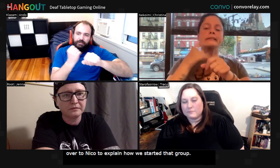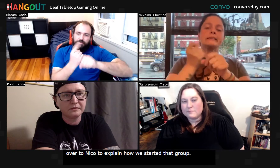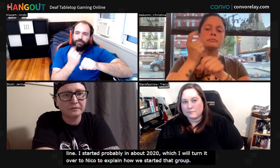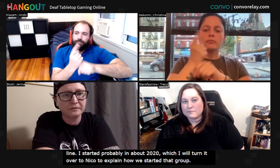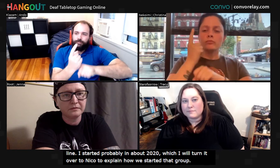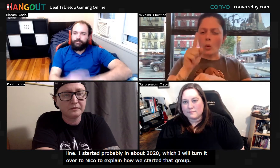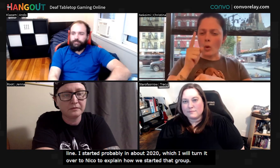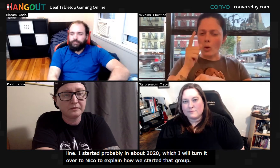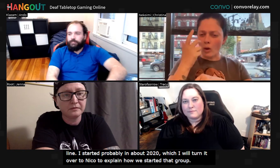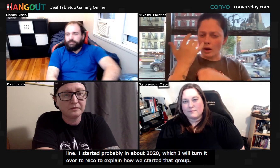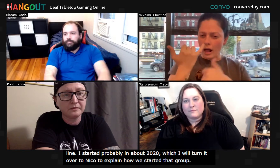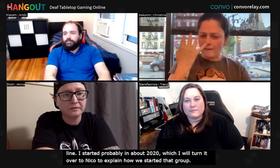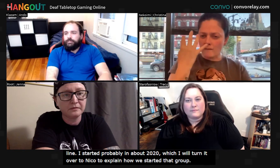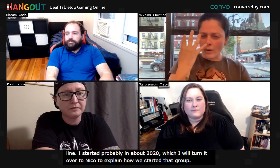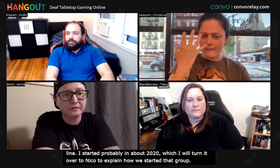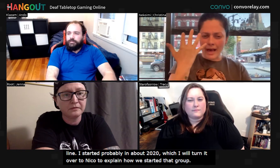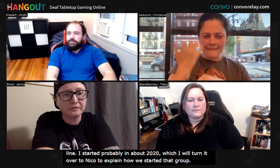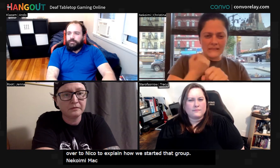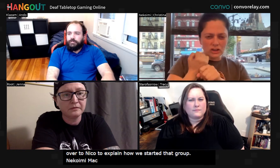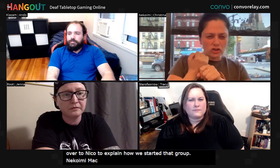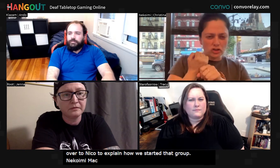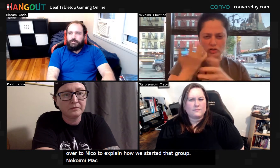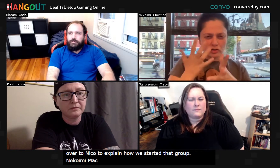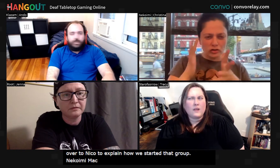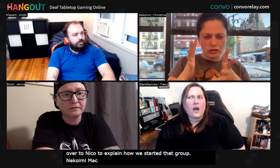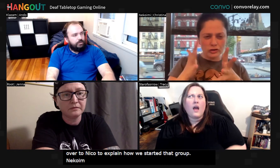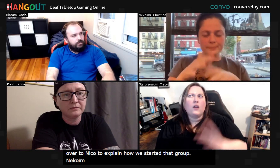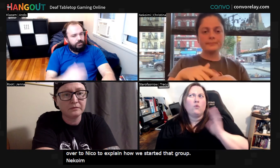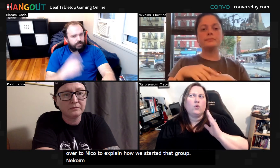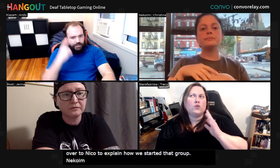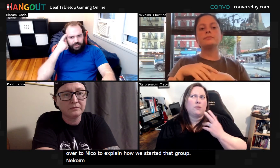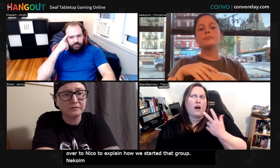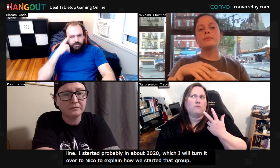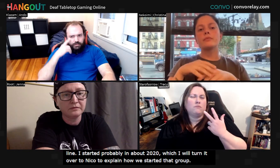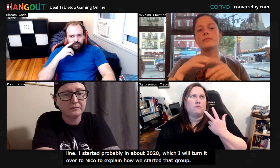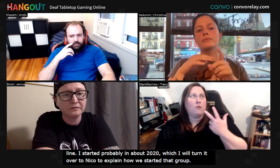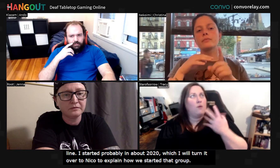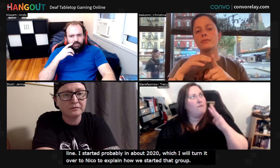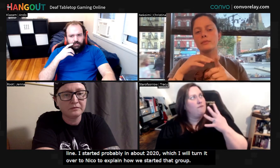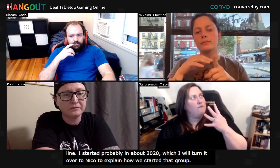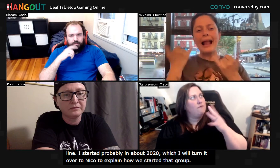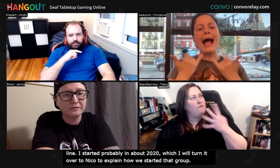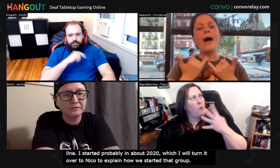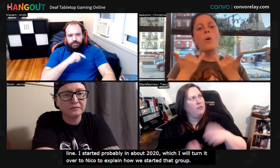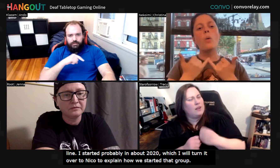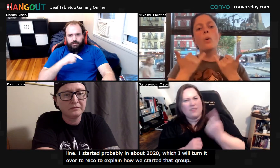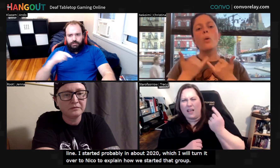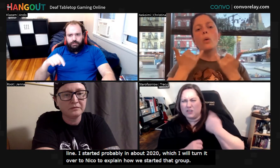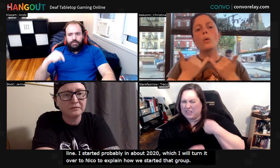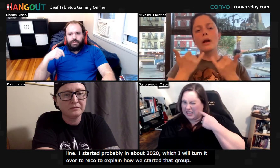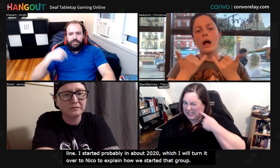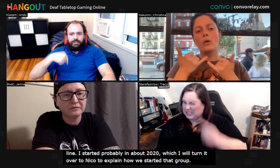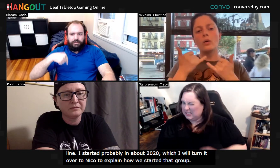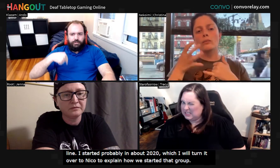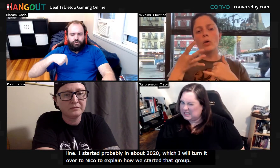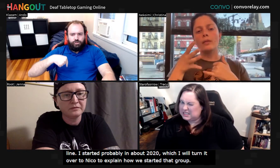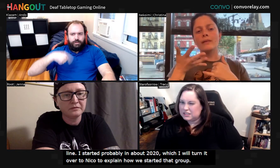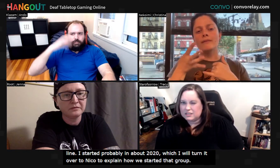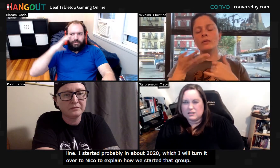is where we've had it. Every year, I think we've done it for 4 or 5 years about, or maybe, yeah, I three think or so. four Yeah. I years. think